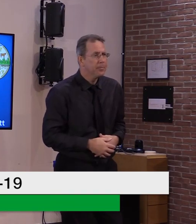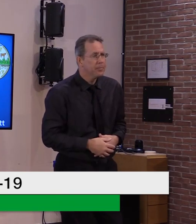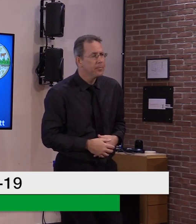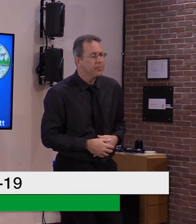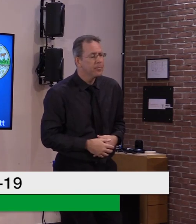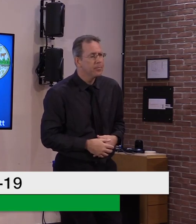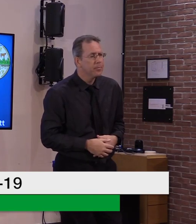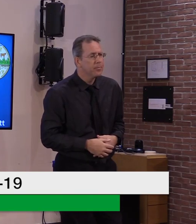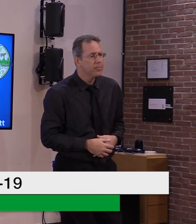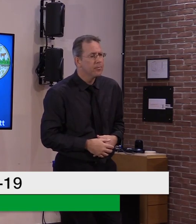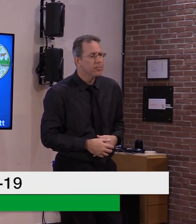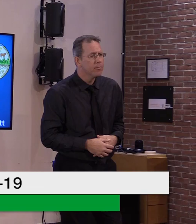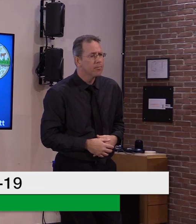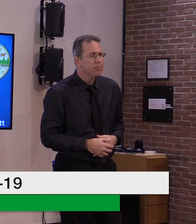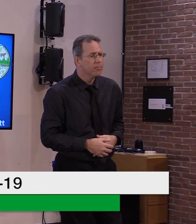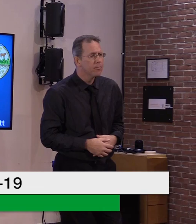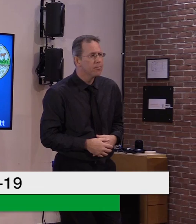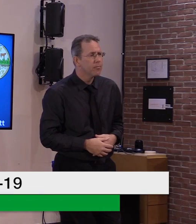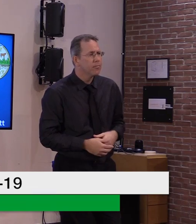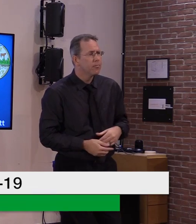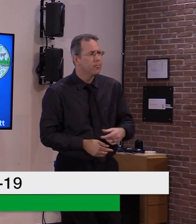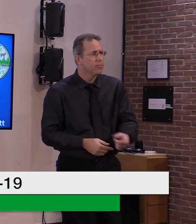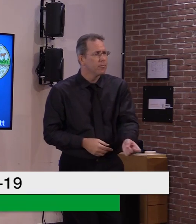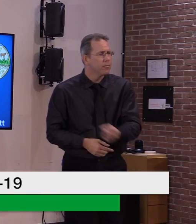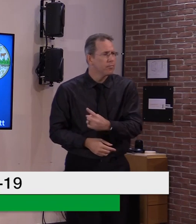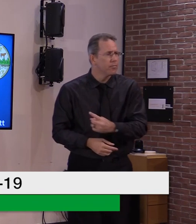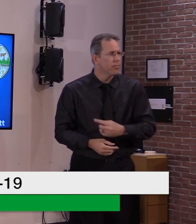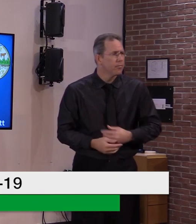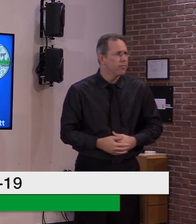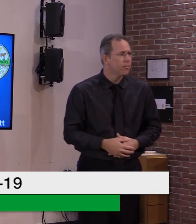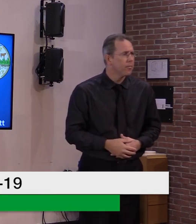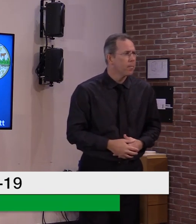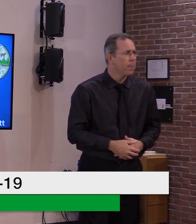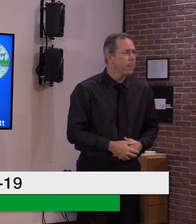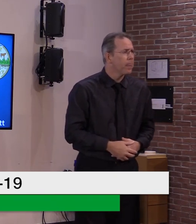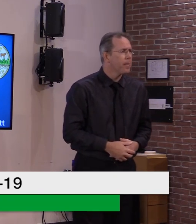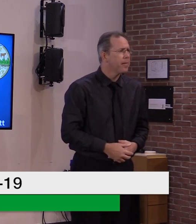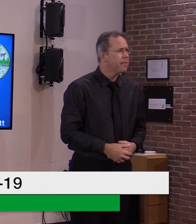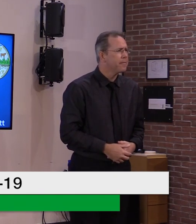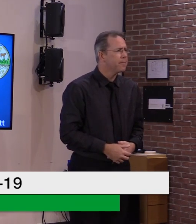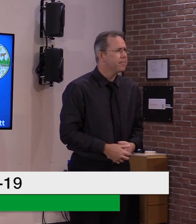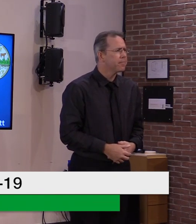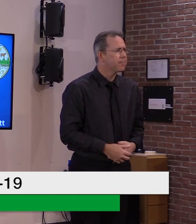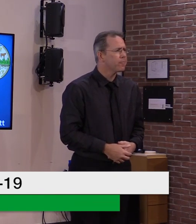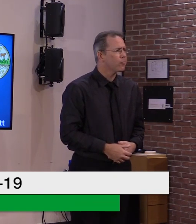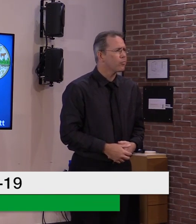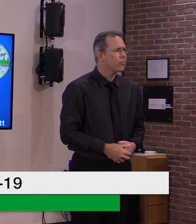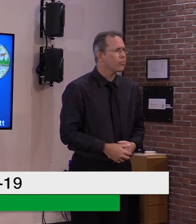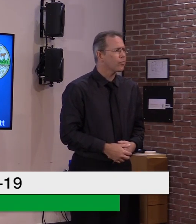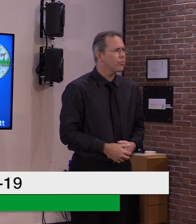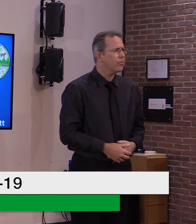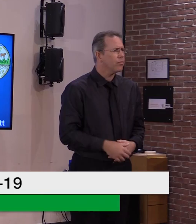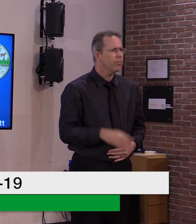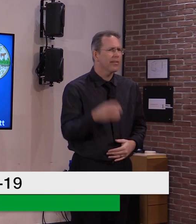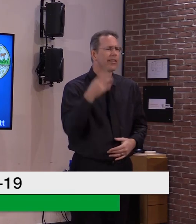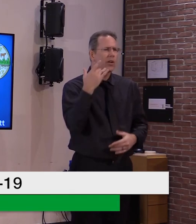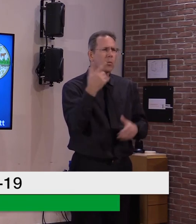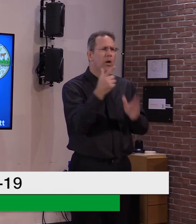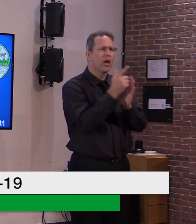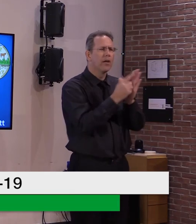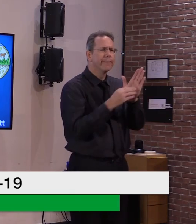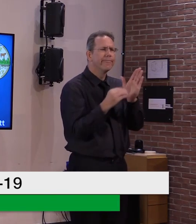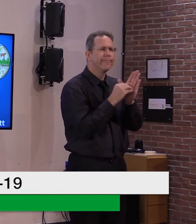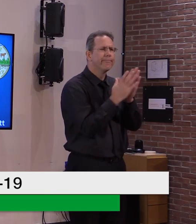was passed a few years back i believe involved school shooting in which they uh wanted to limit the public